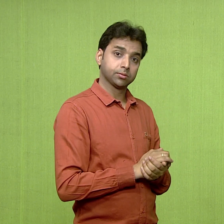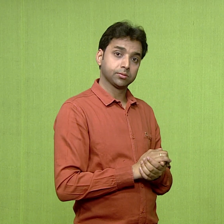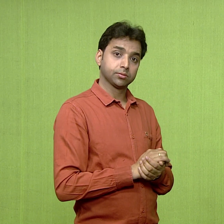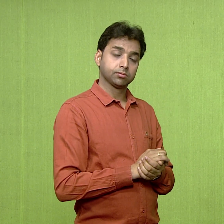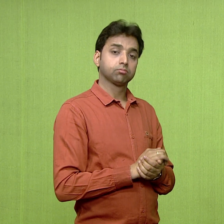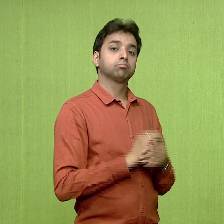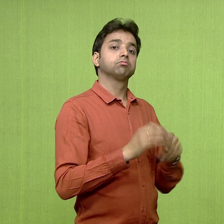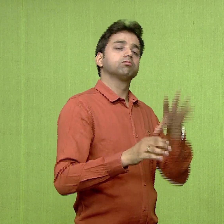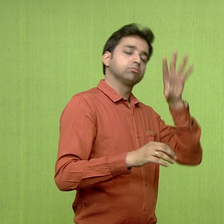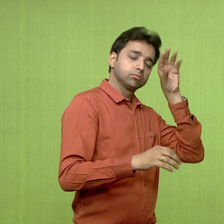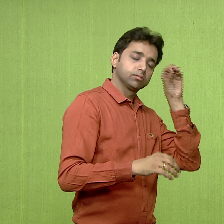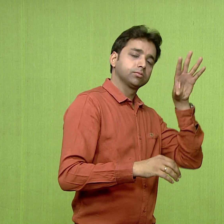and learning.